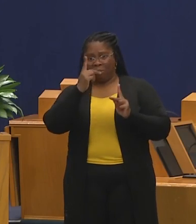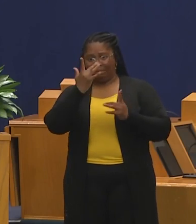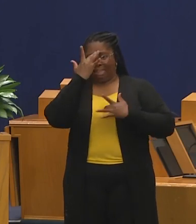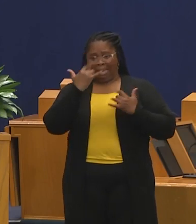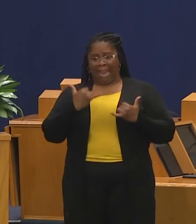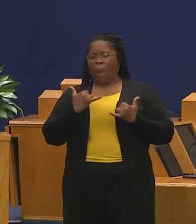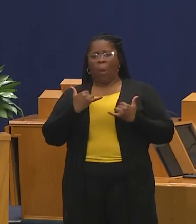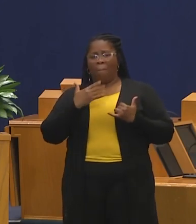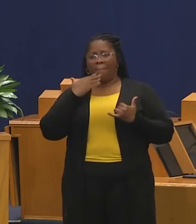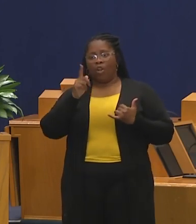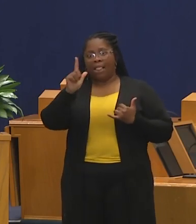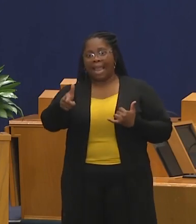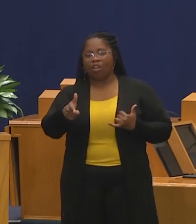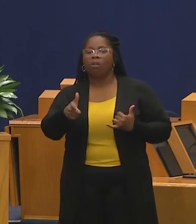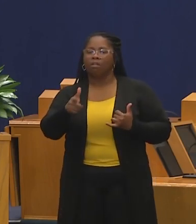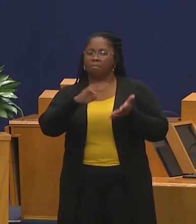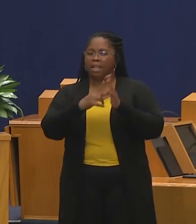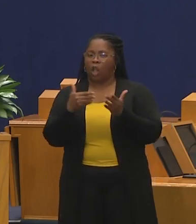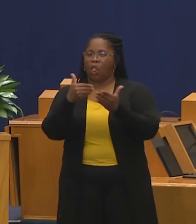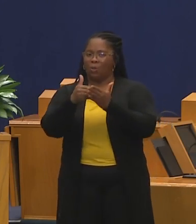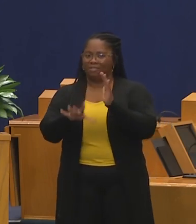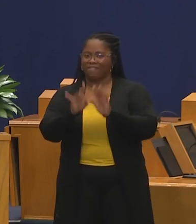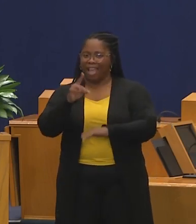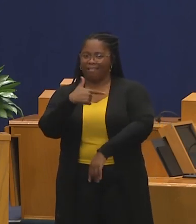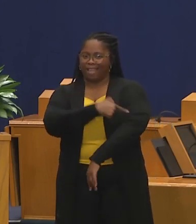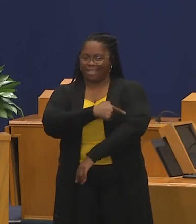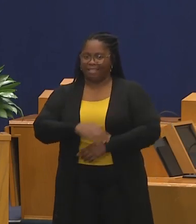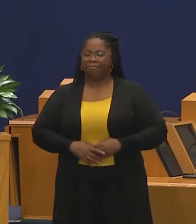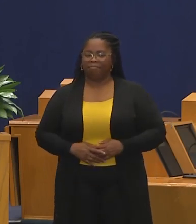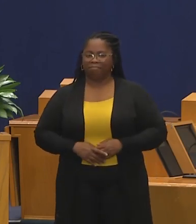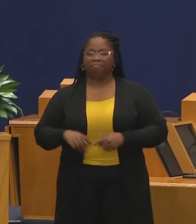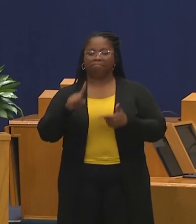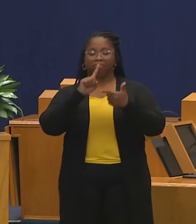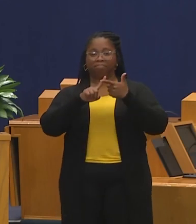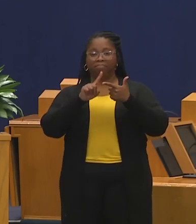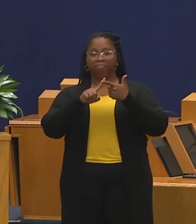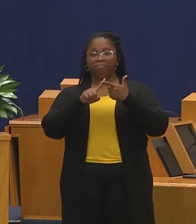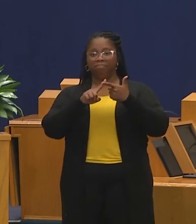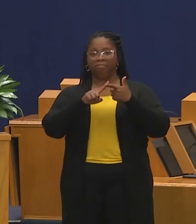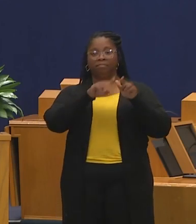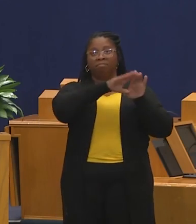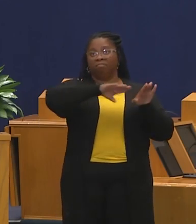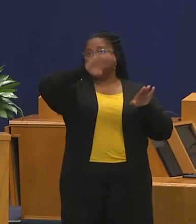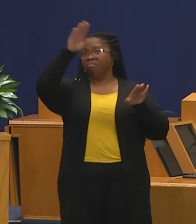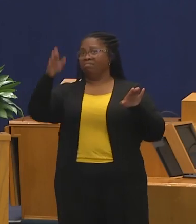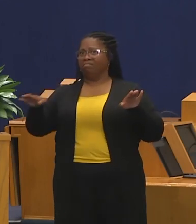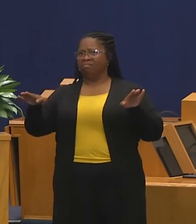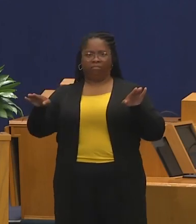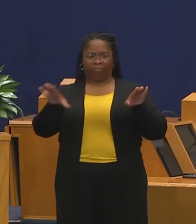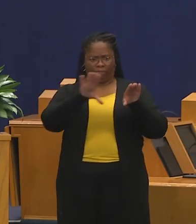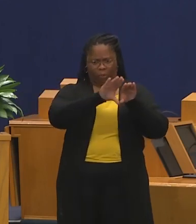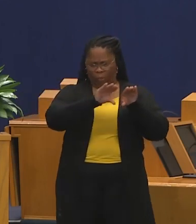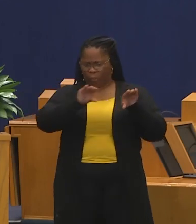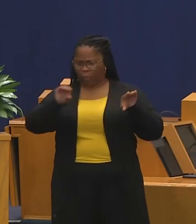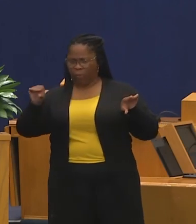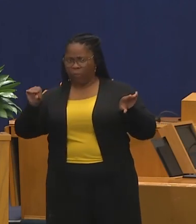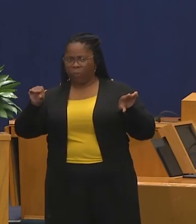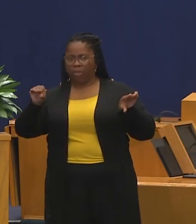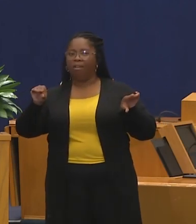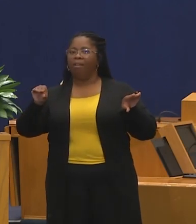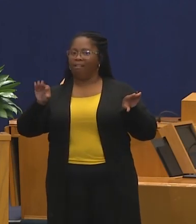vaccine. The second thing flattening the curve means is that it reduces what that peak will be.